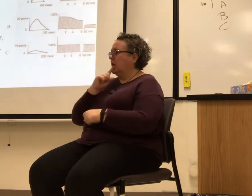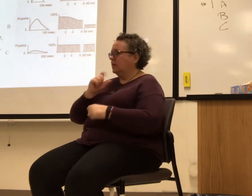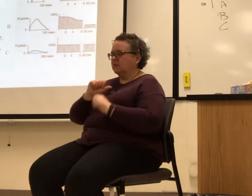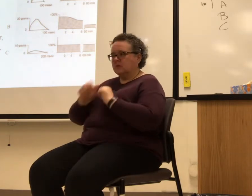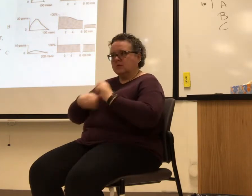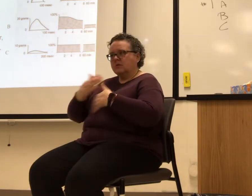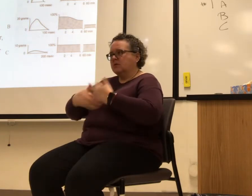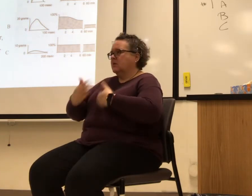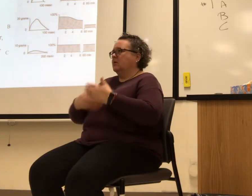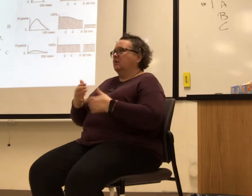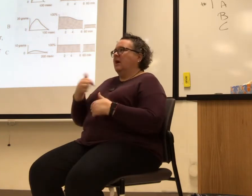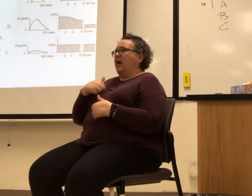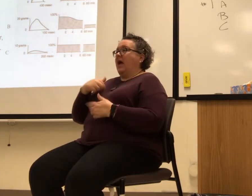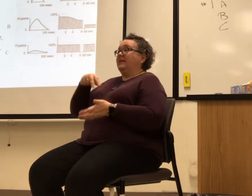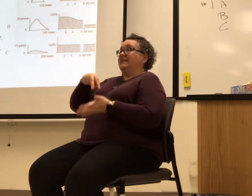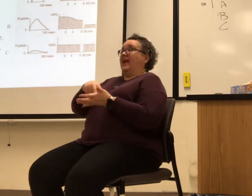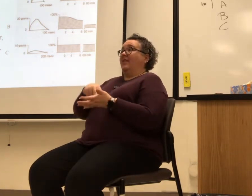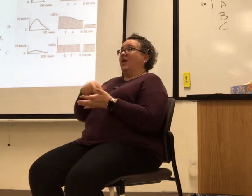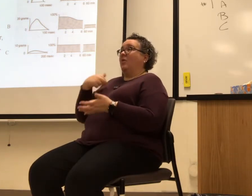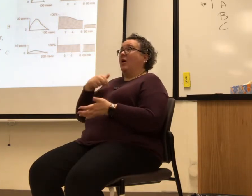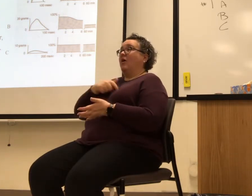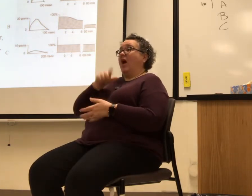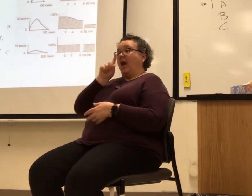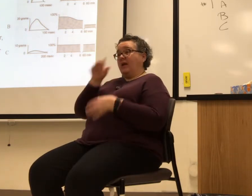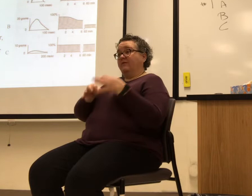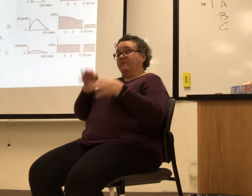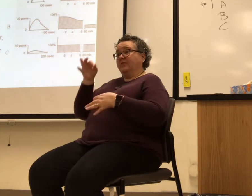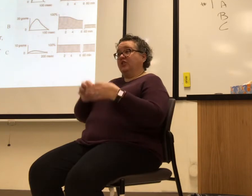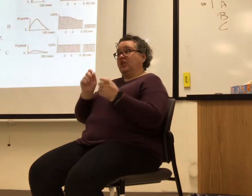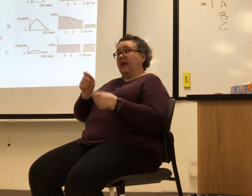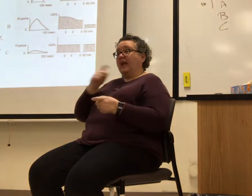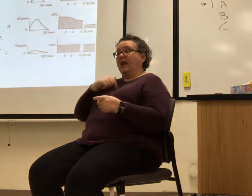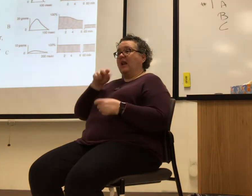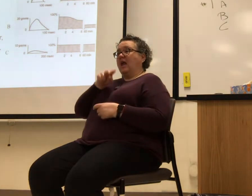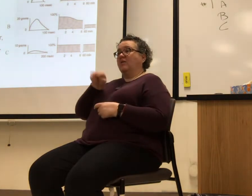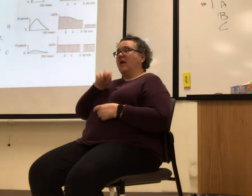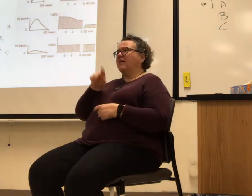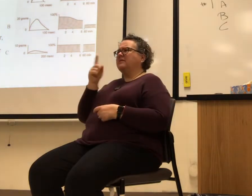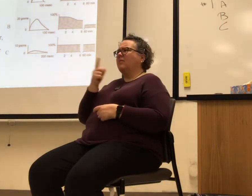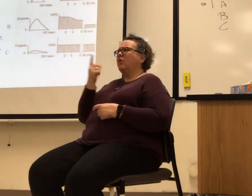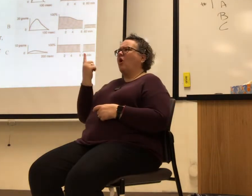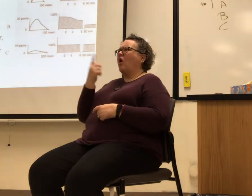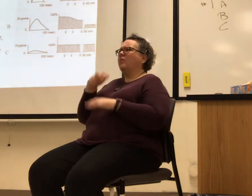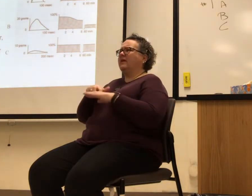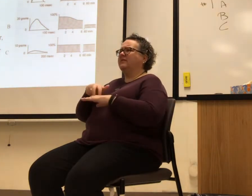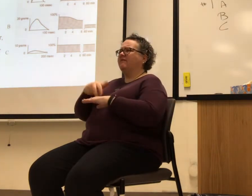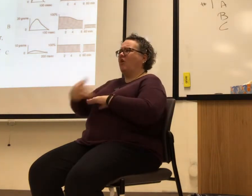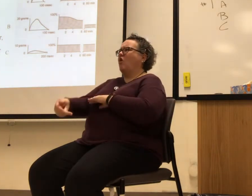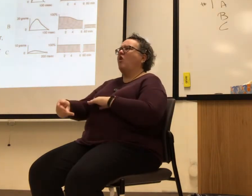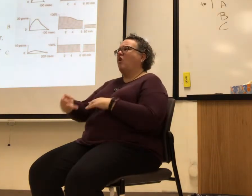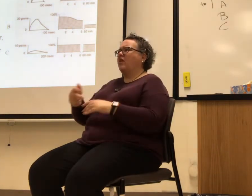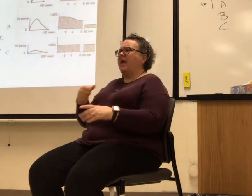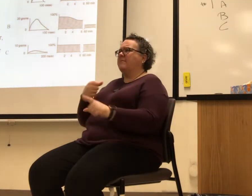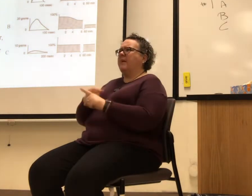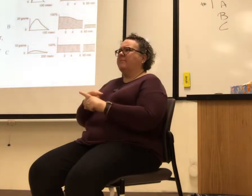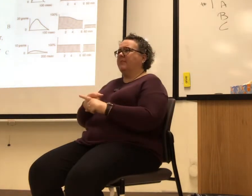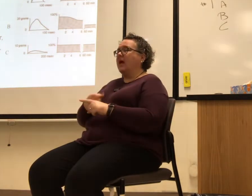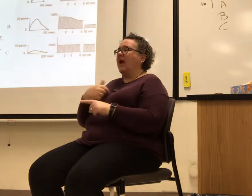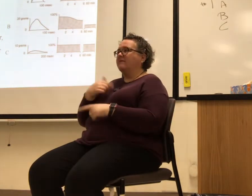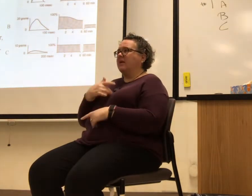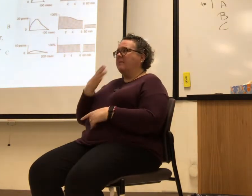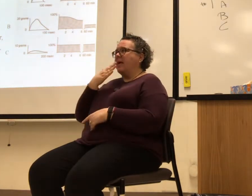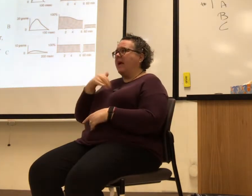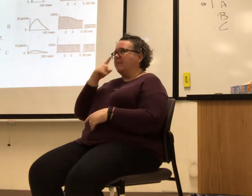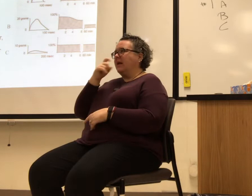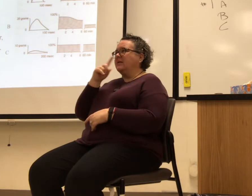kind of stand right there where I appreciate, and someone always kind of just, they just kind of bite it. And I feel bad for them because they fall on their